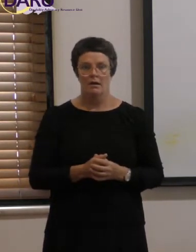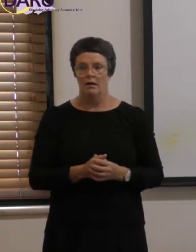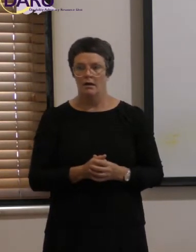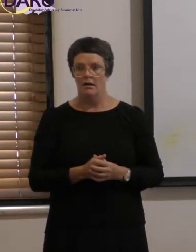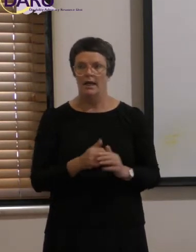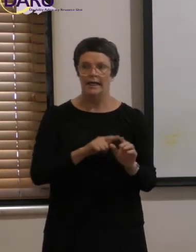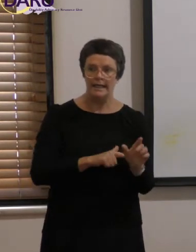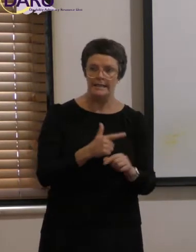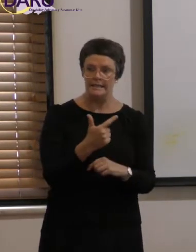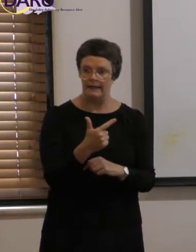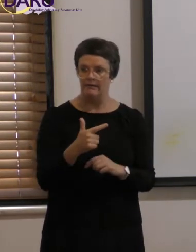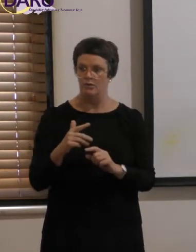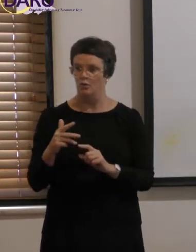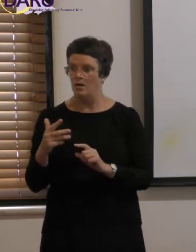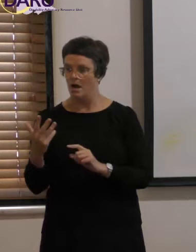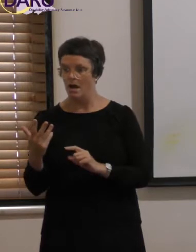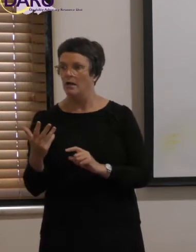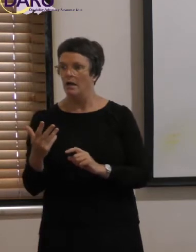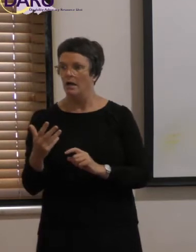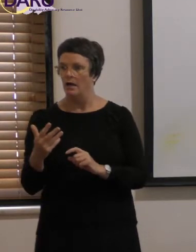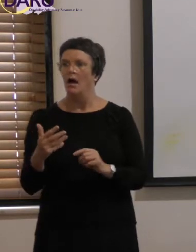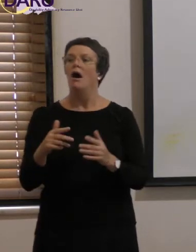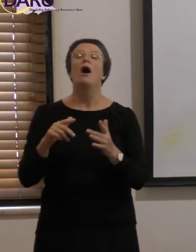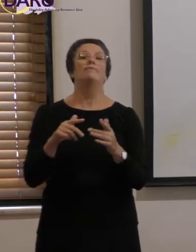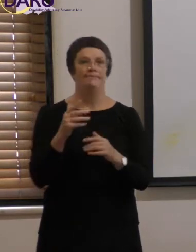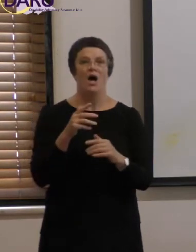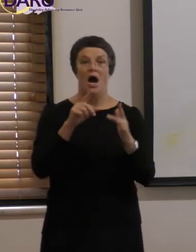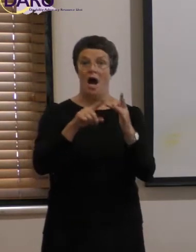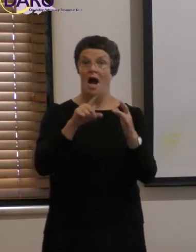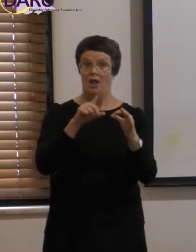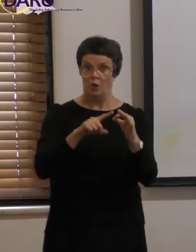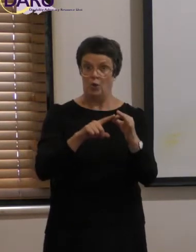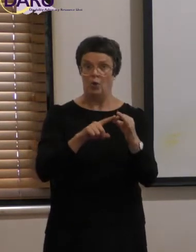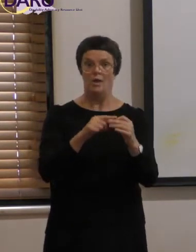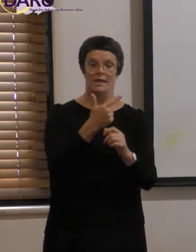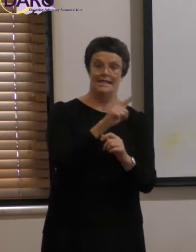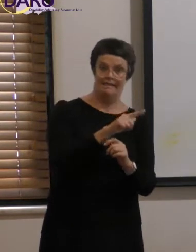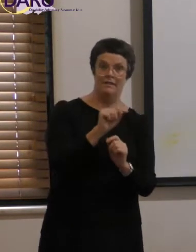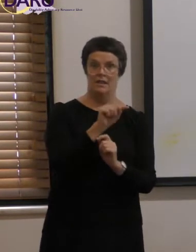in our education system. Yeah, absolutely. Kids with dyslexia,